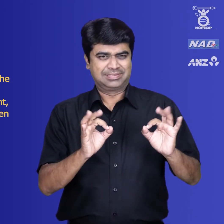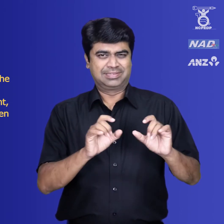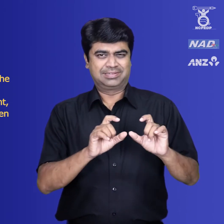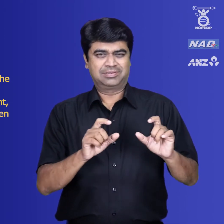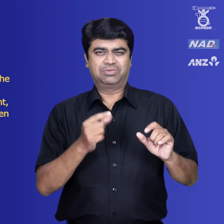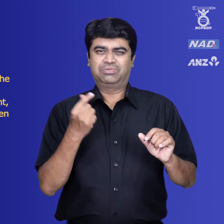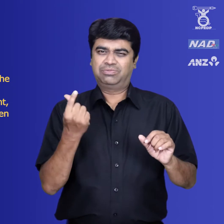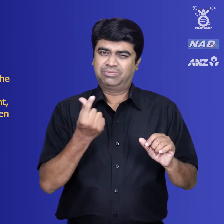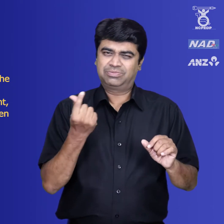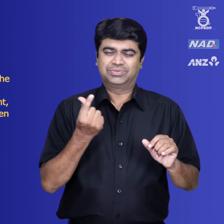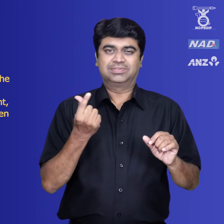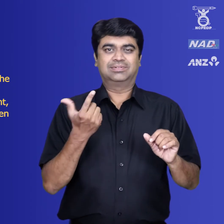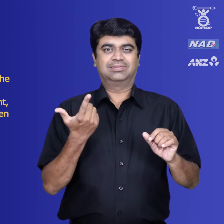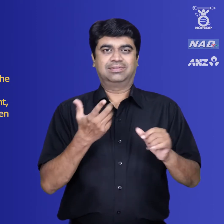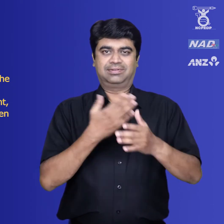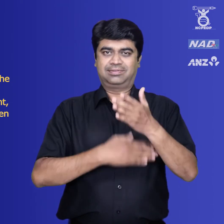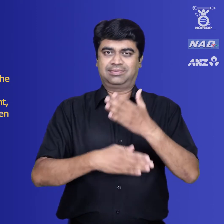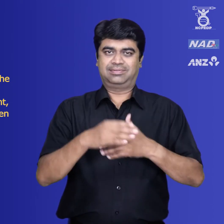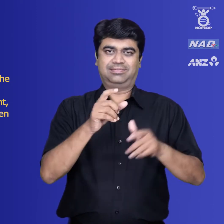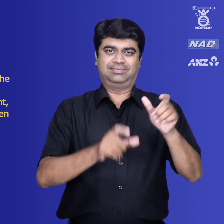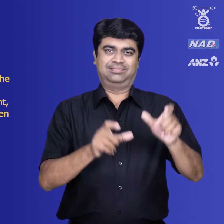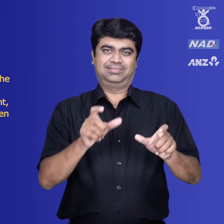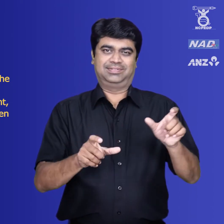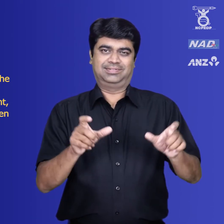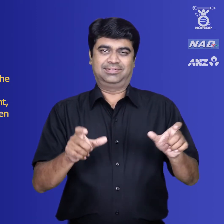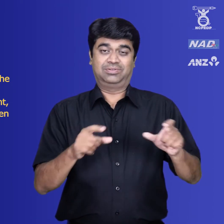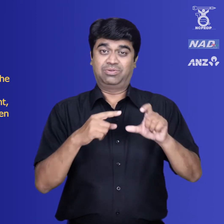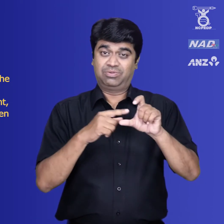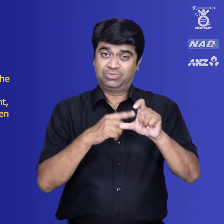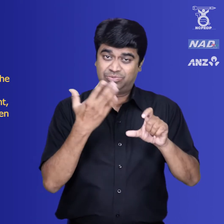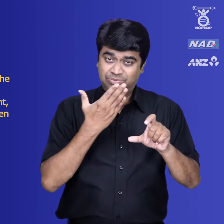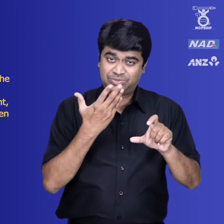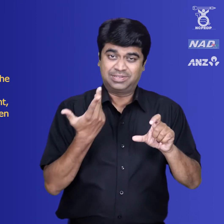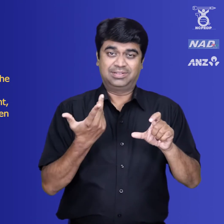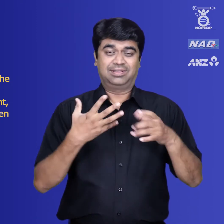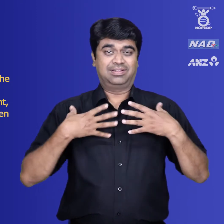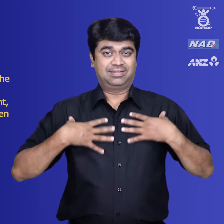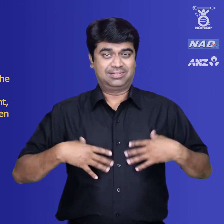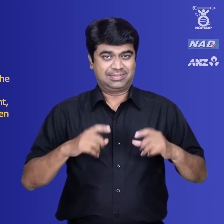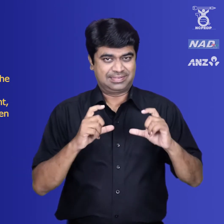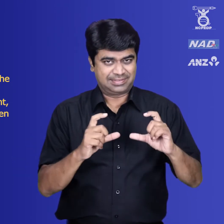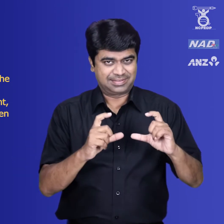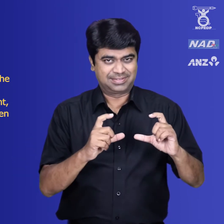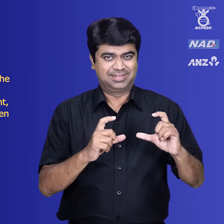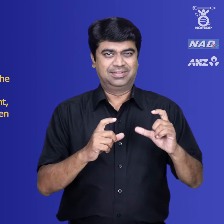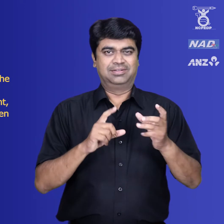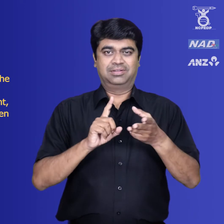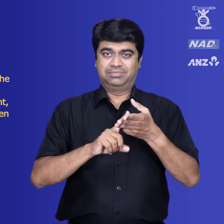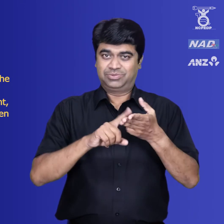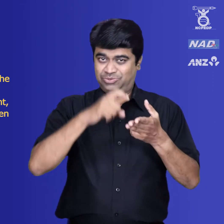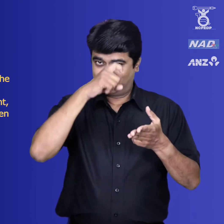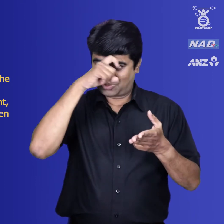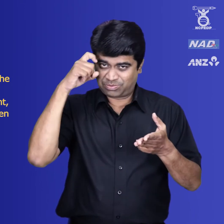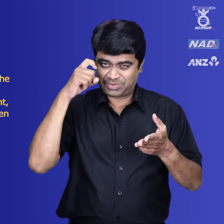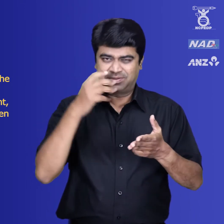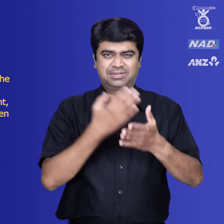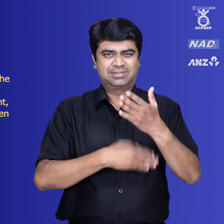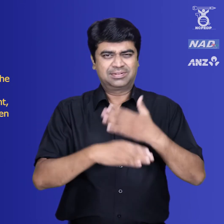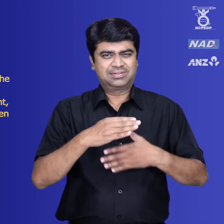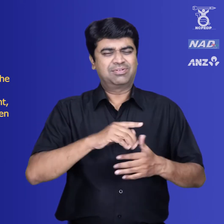rehabilitation, particularly in the areas of health, education and employment for all